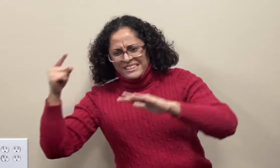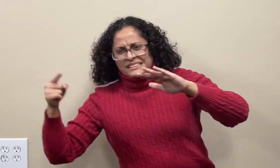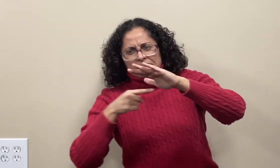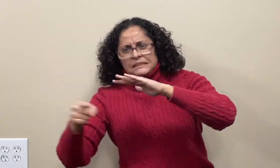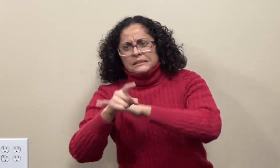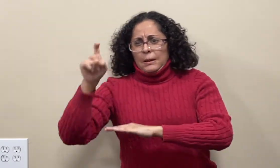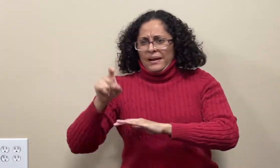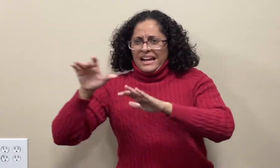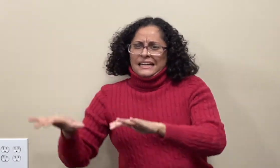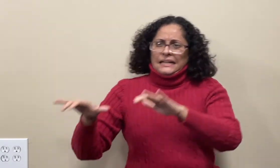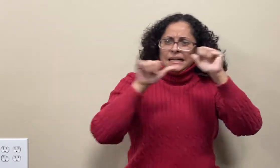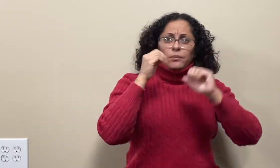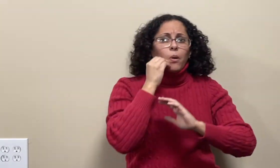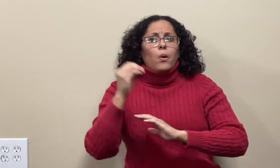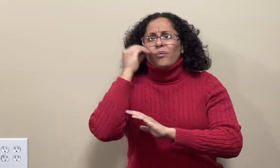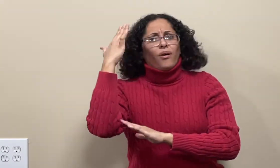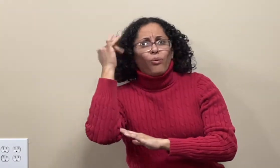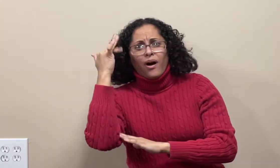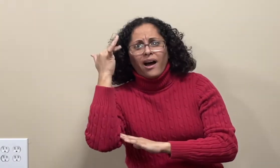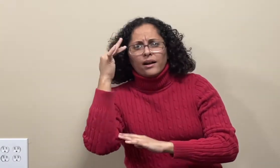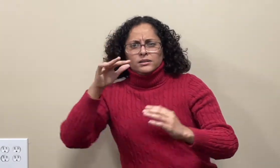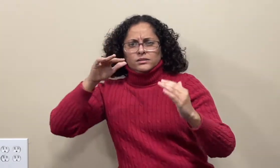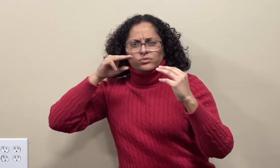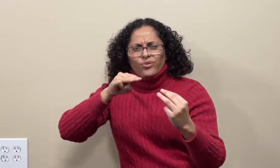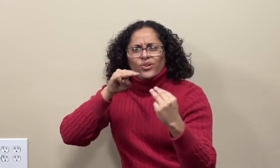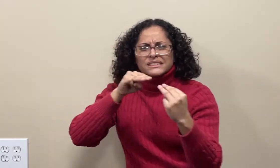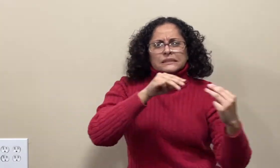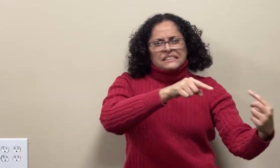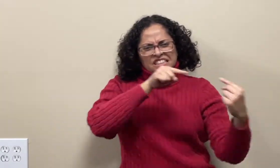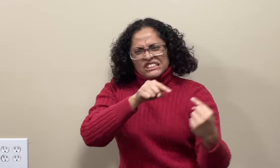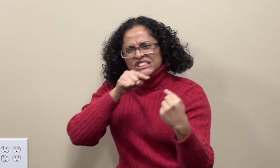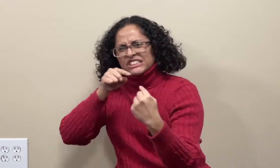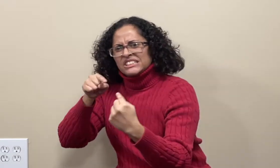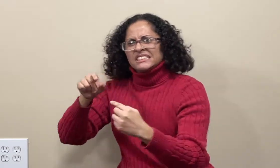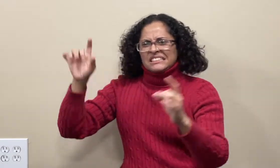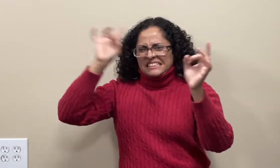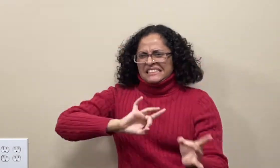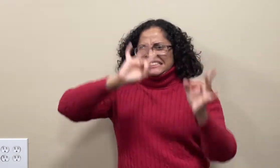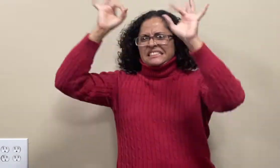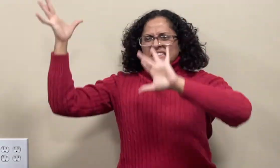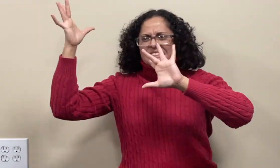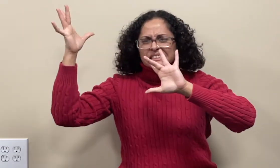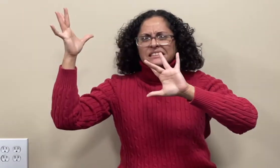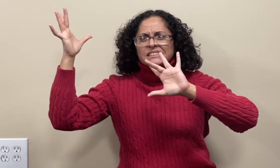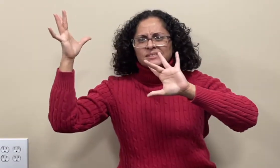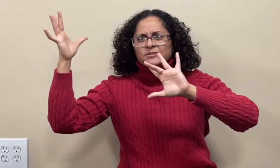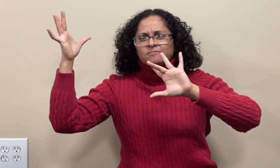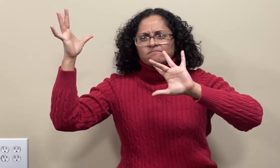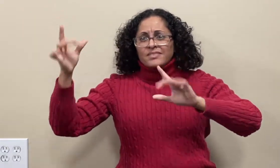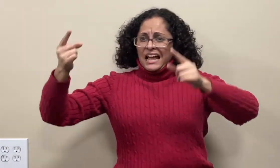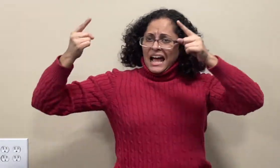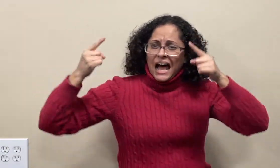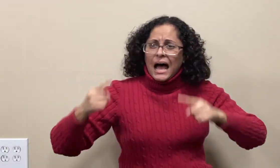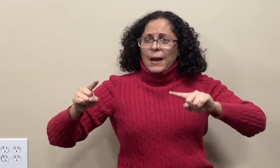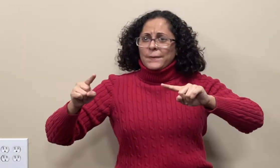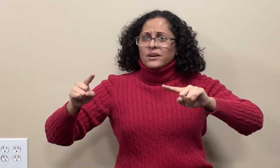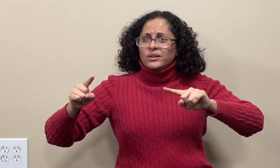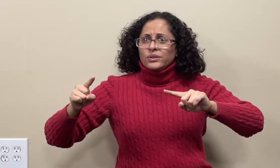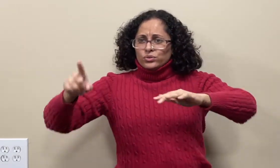refugees are forced to leave their homes due to war, terror, or other crises, but fleeing their home country is often just the beginning